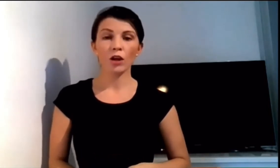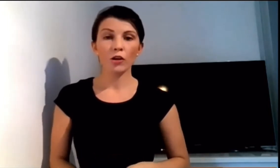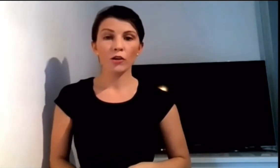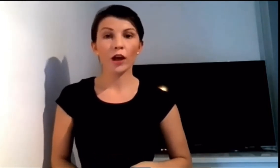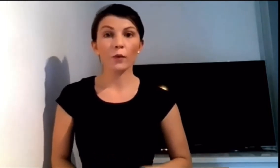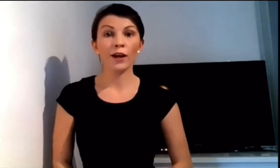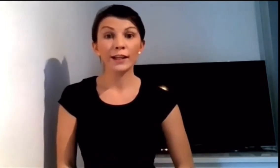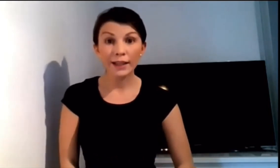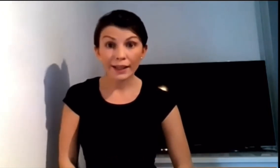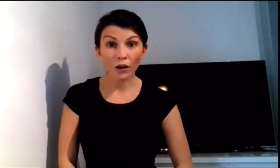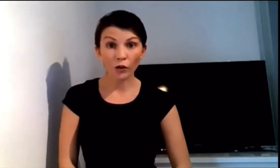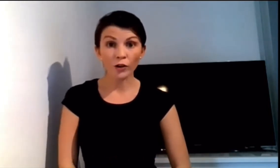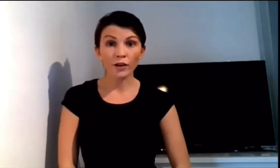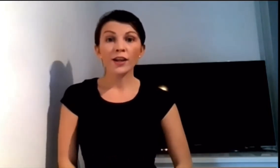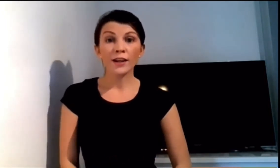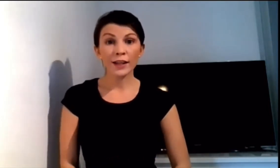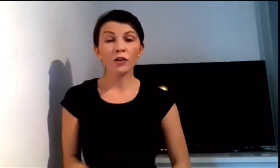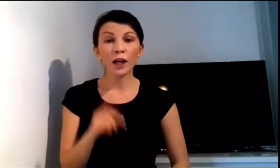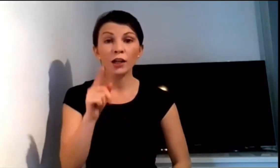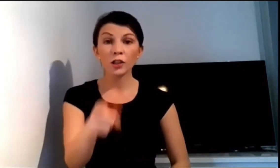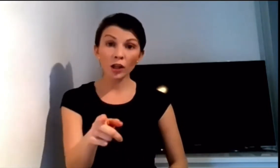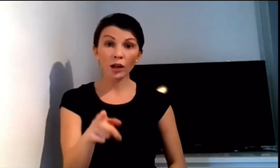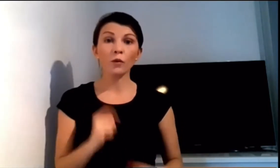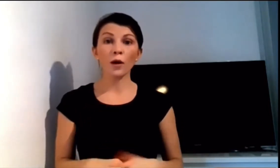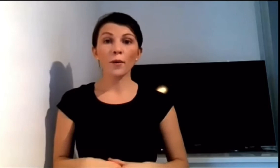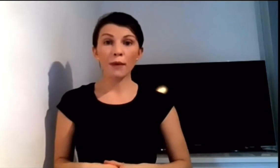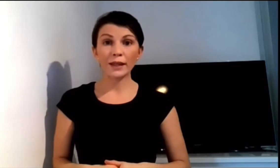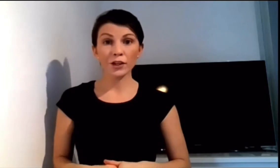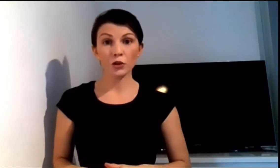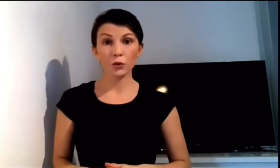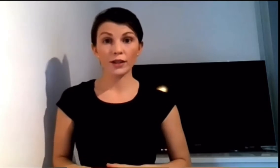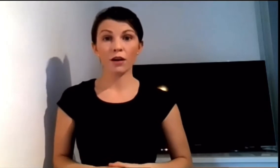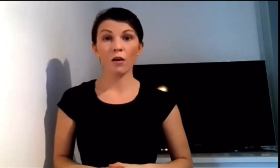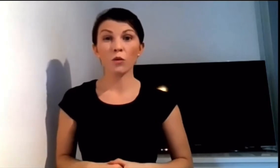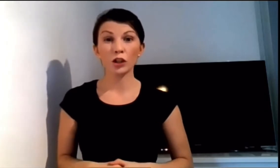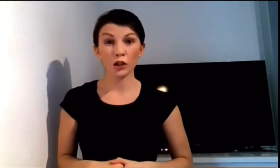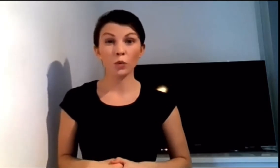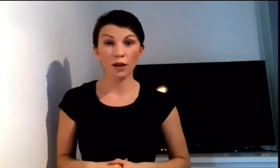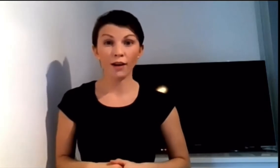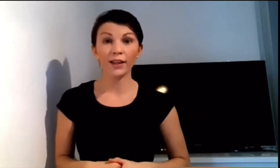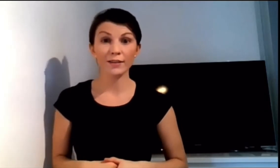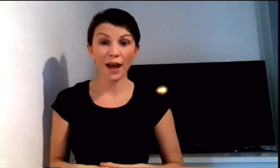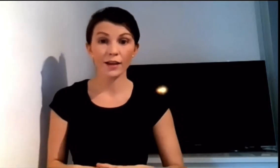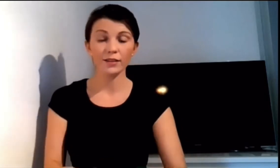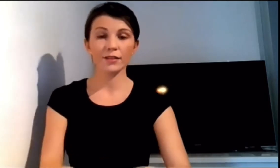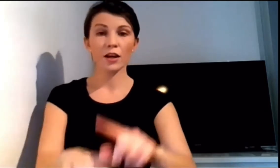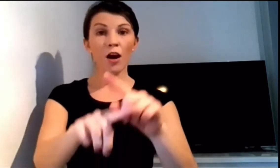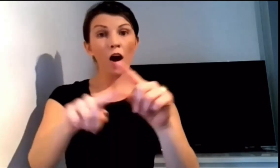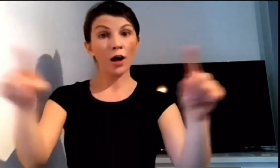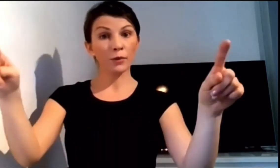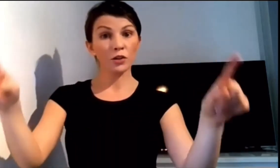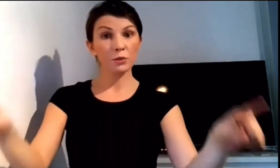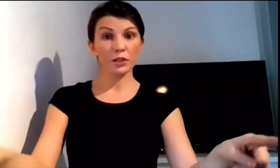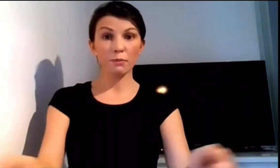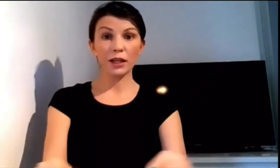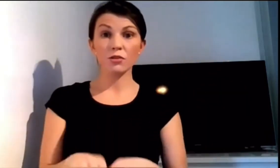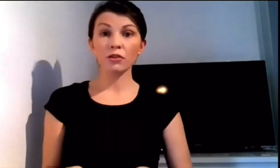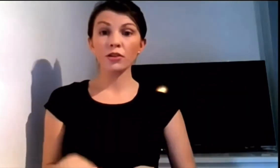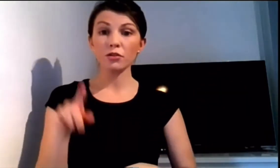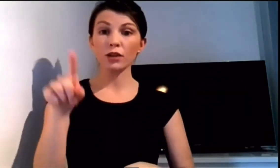So, Leon, can you make a choice of what you would like next? I'm going to put a picture on the screen,